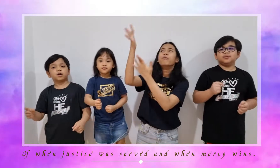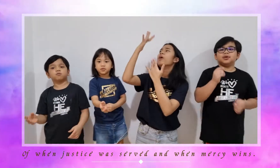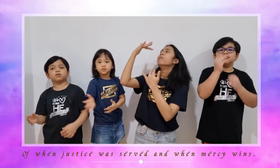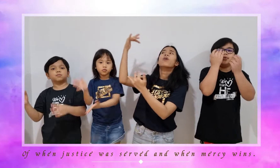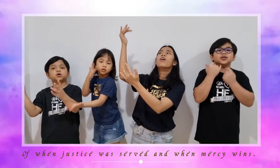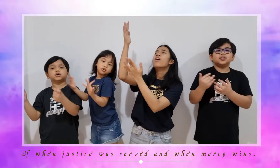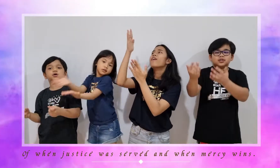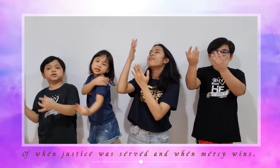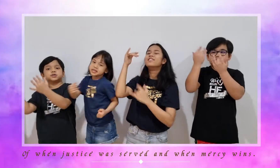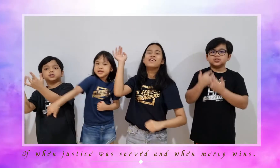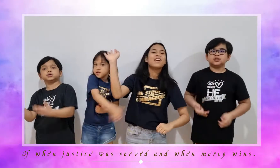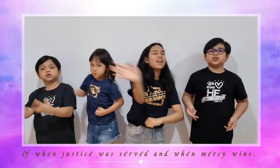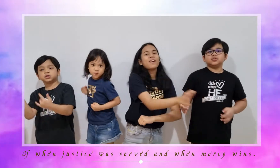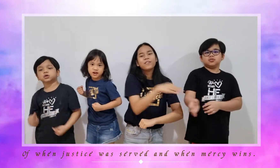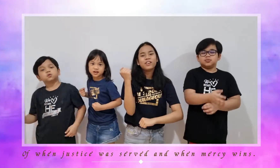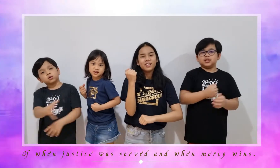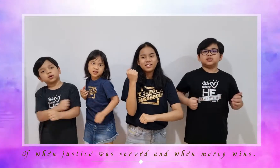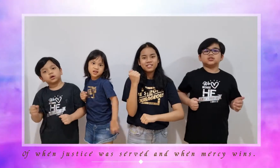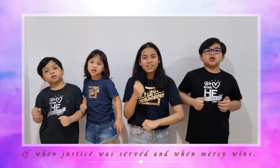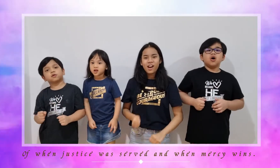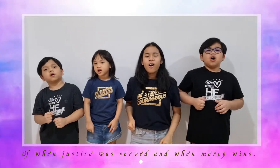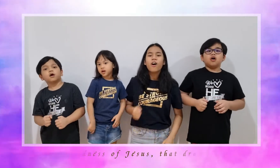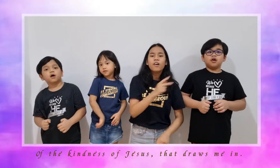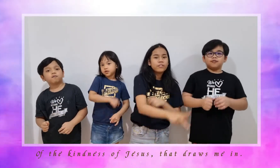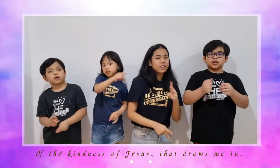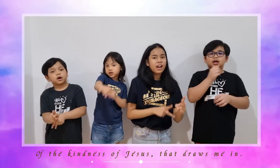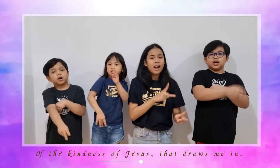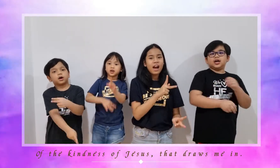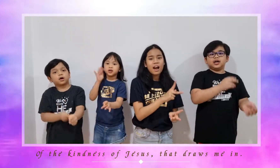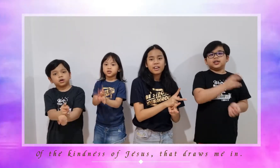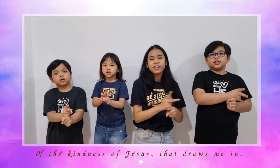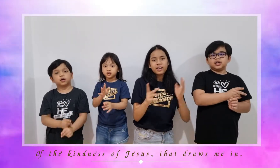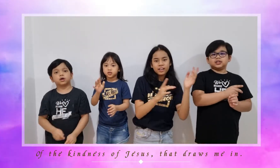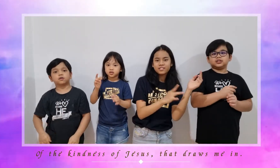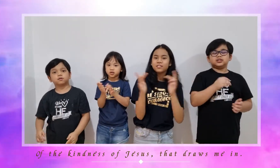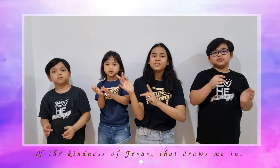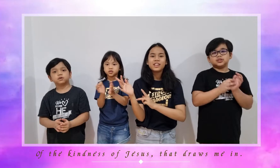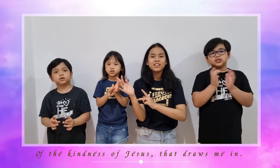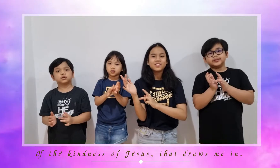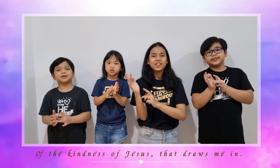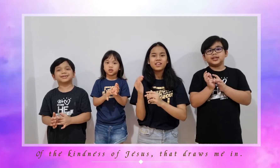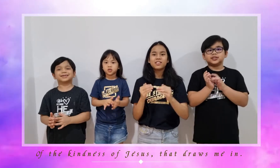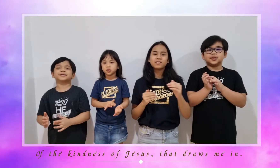And when mercy wins Of the kindness of Jesus